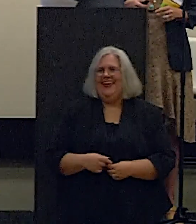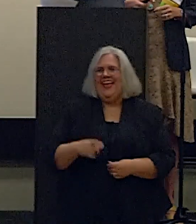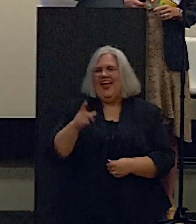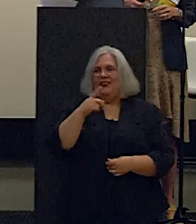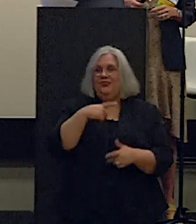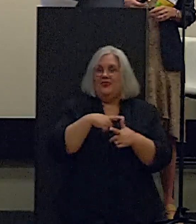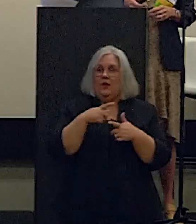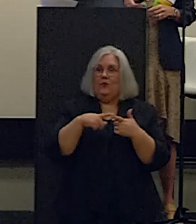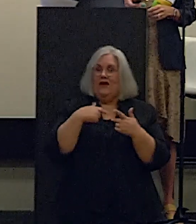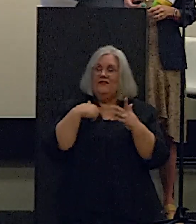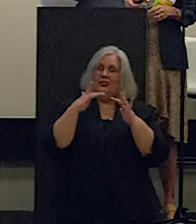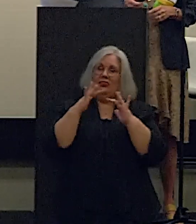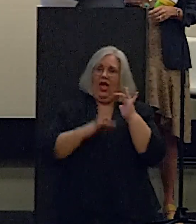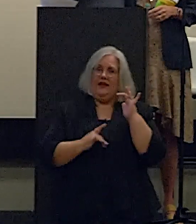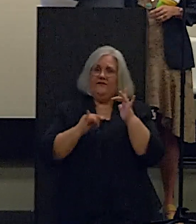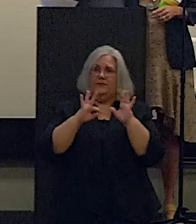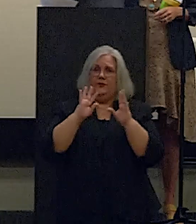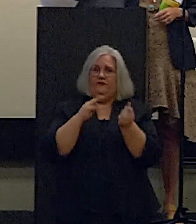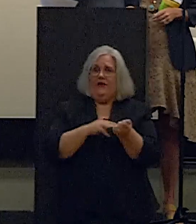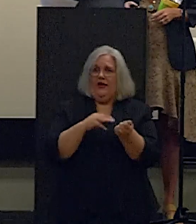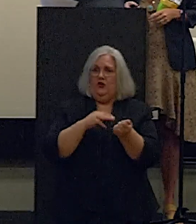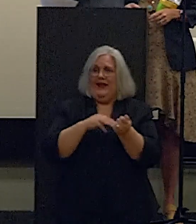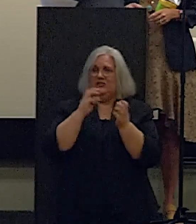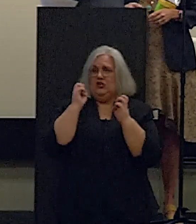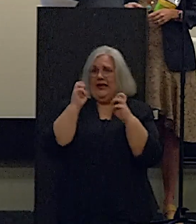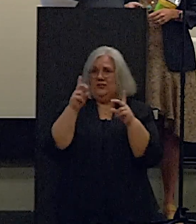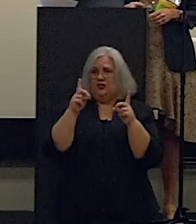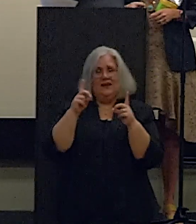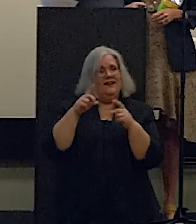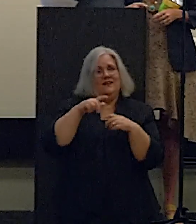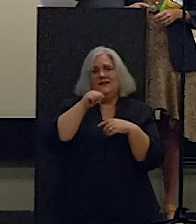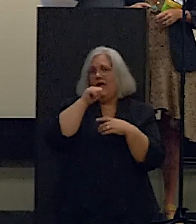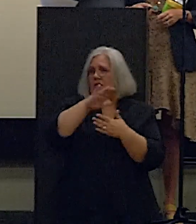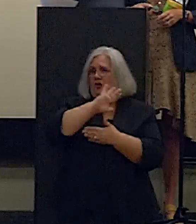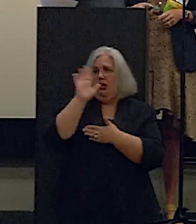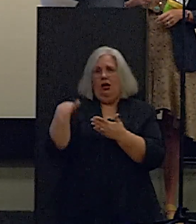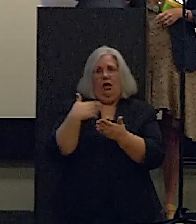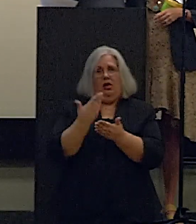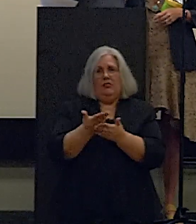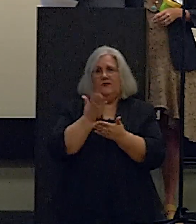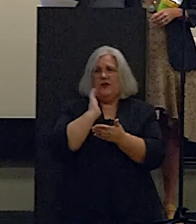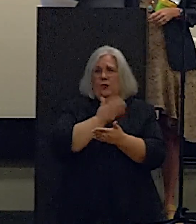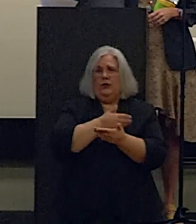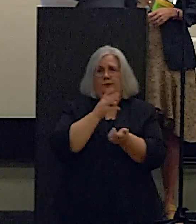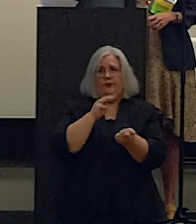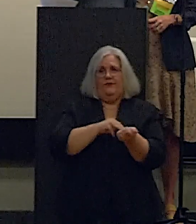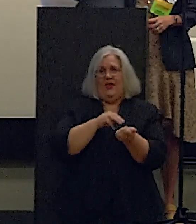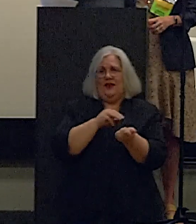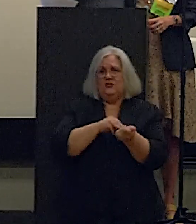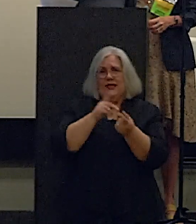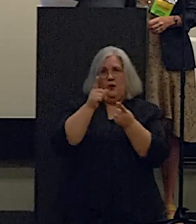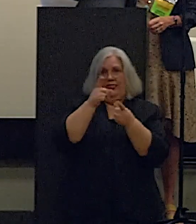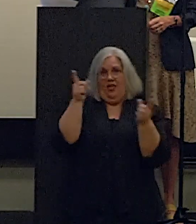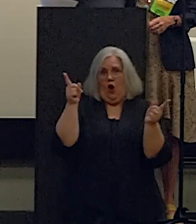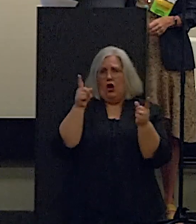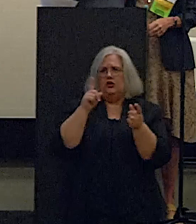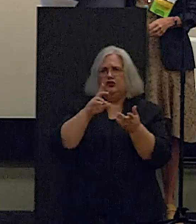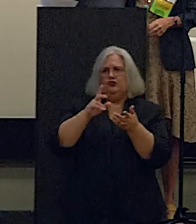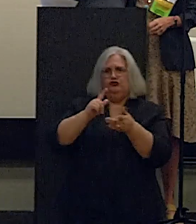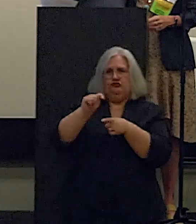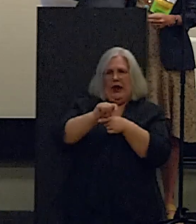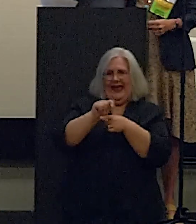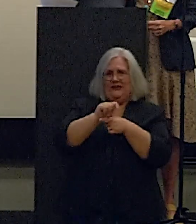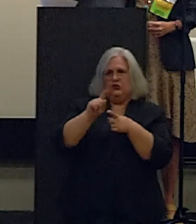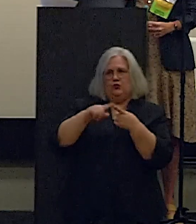of provider education. Not all of our providers out there are trained in